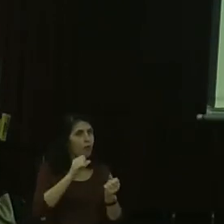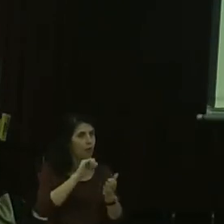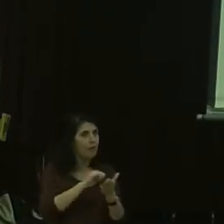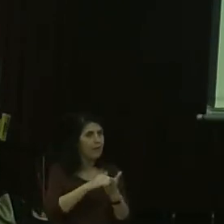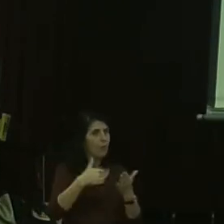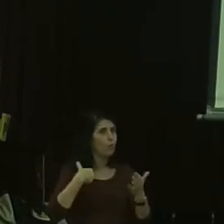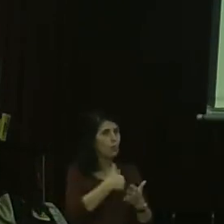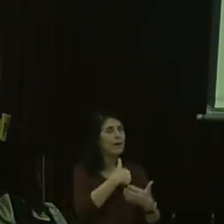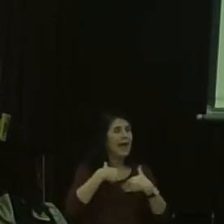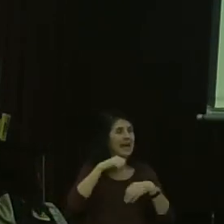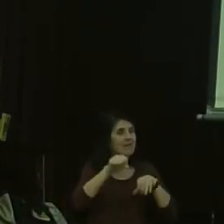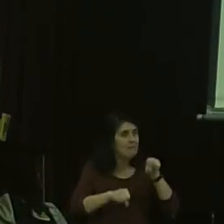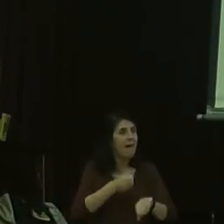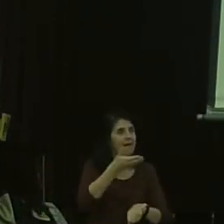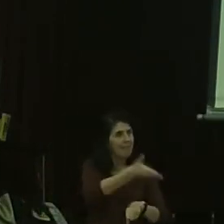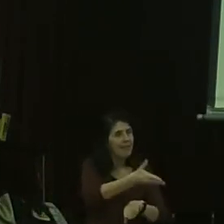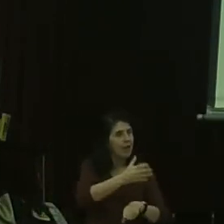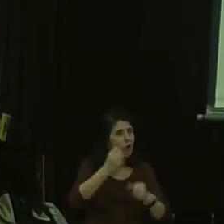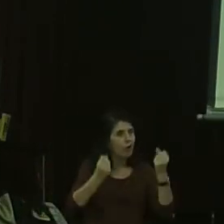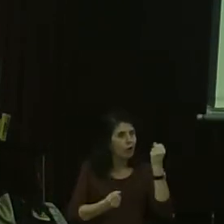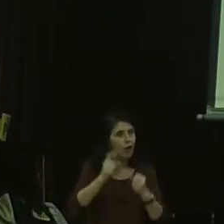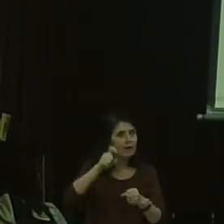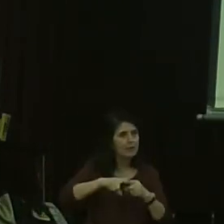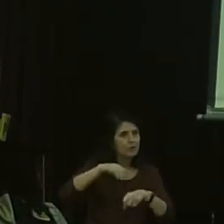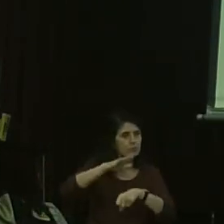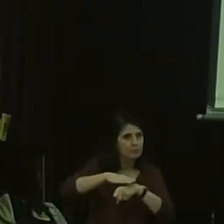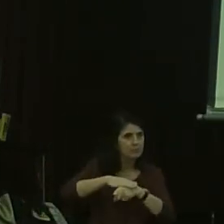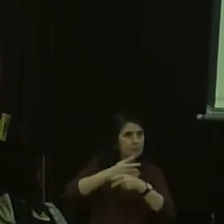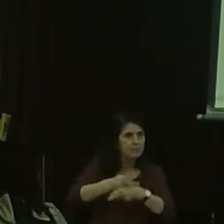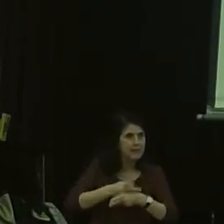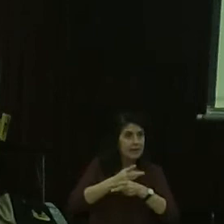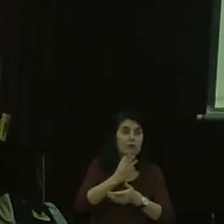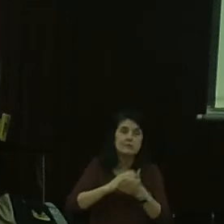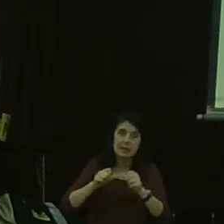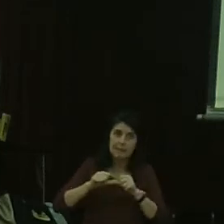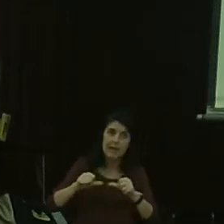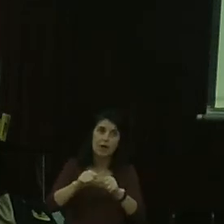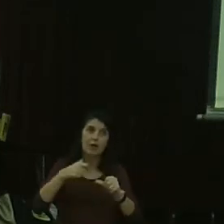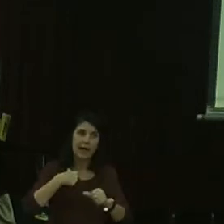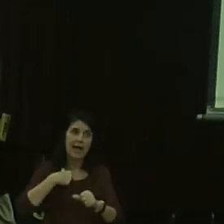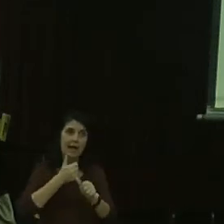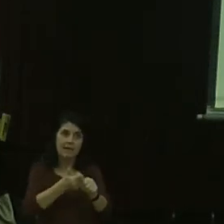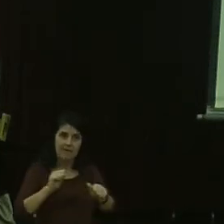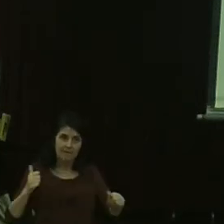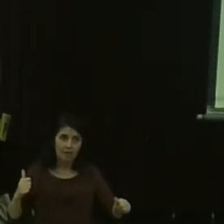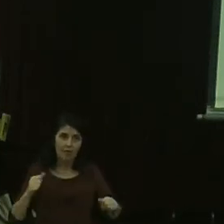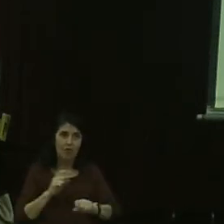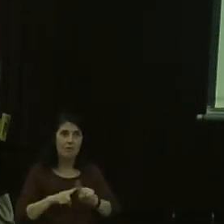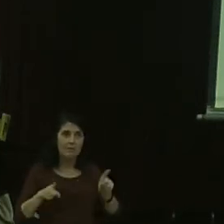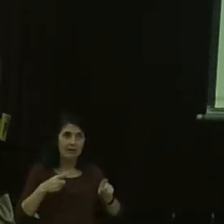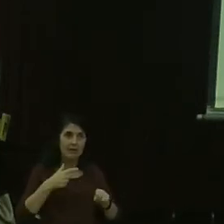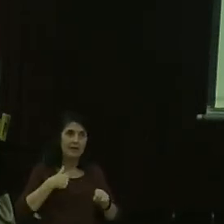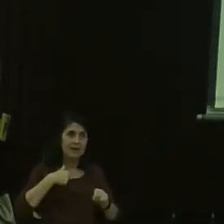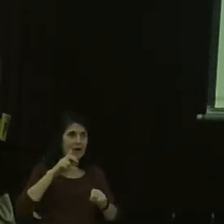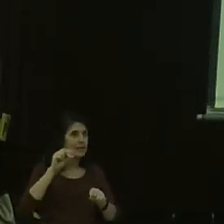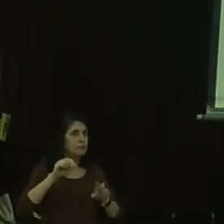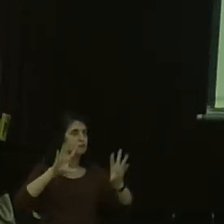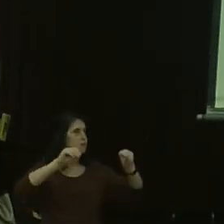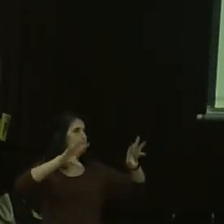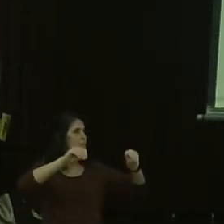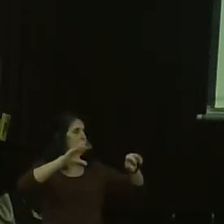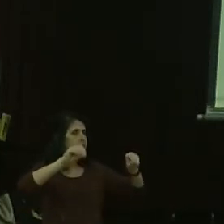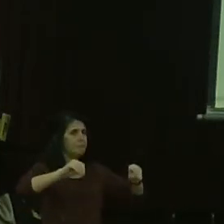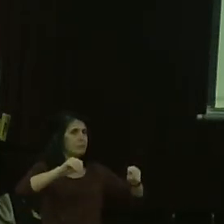And admittedly, it's very, really avoid, but I'm going to put all my flashing, all my big bright lights on and